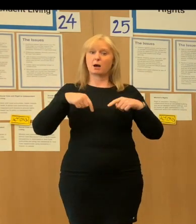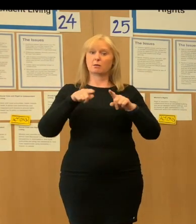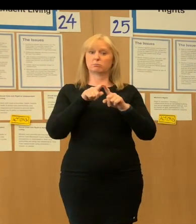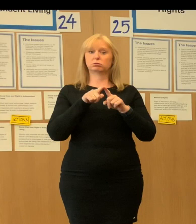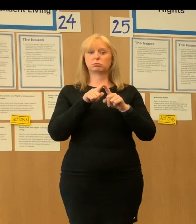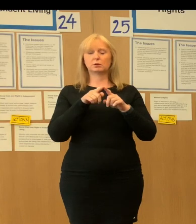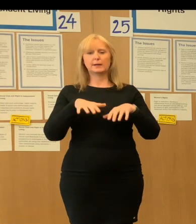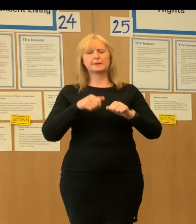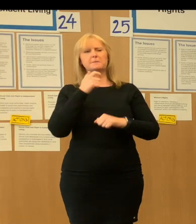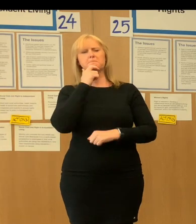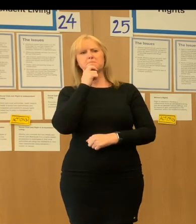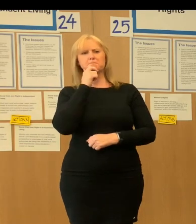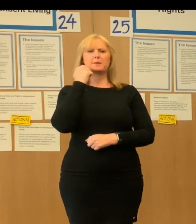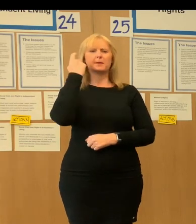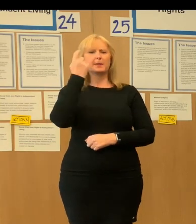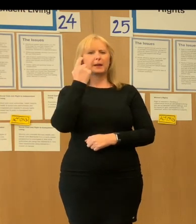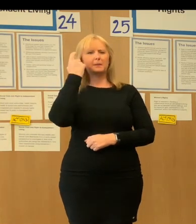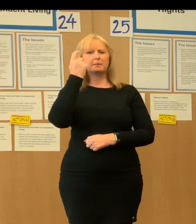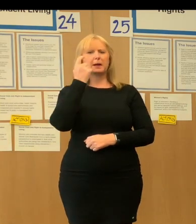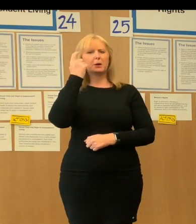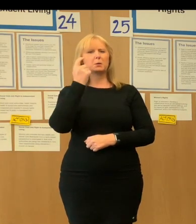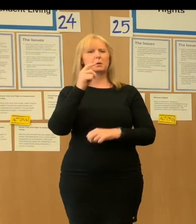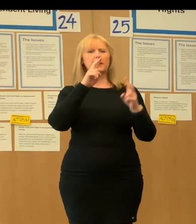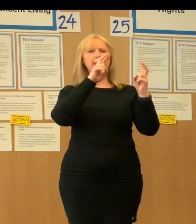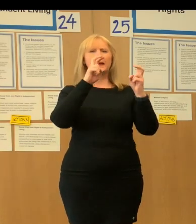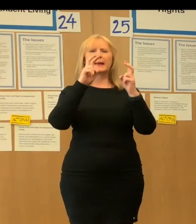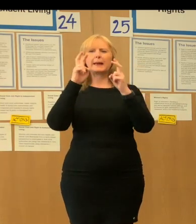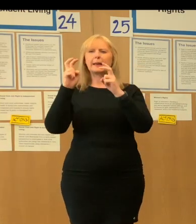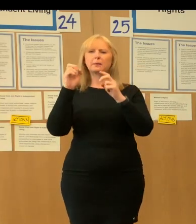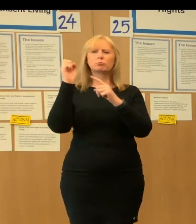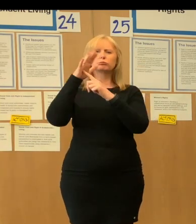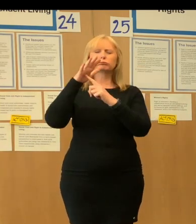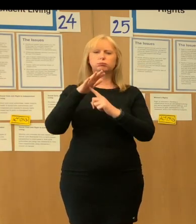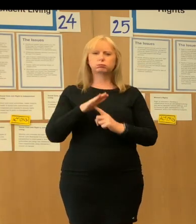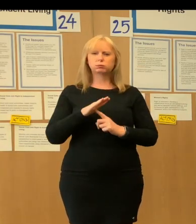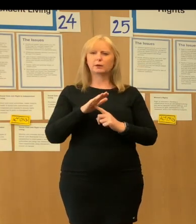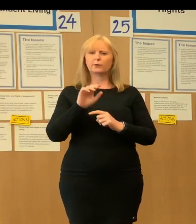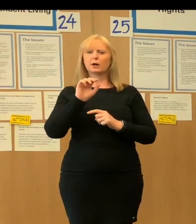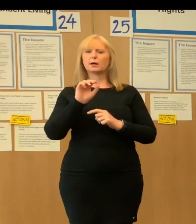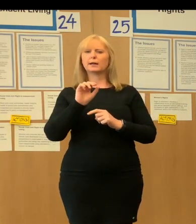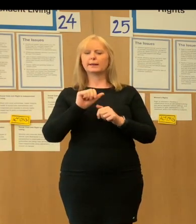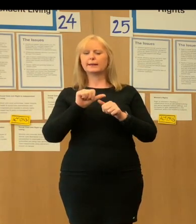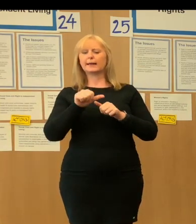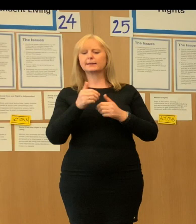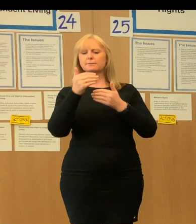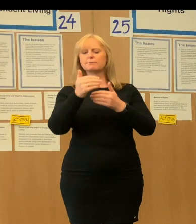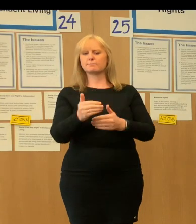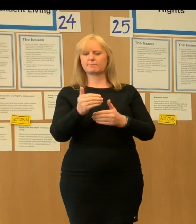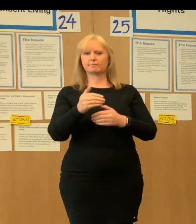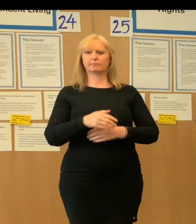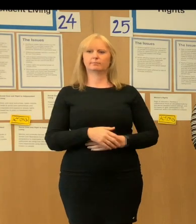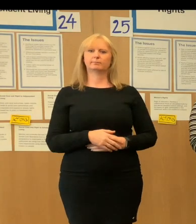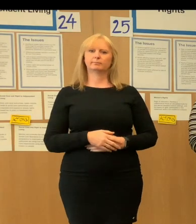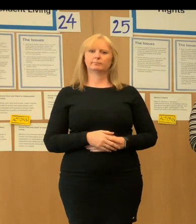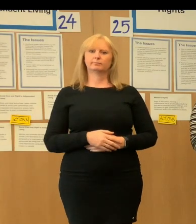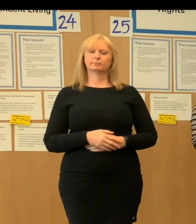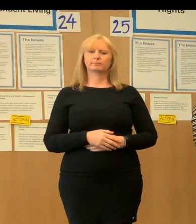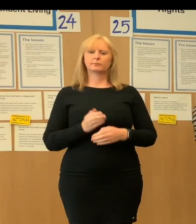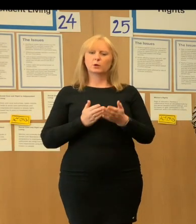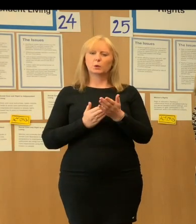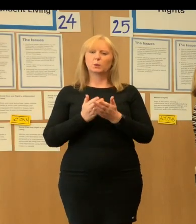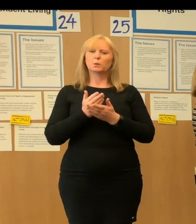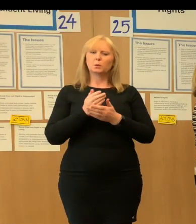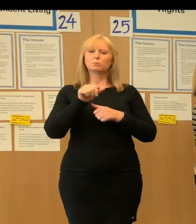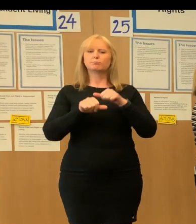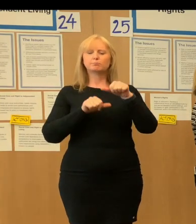to think about what the kind of themes and priorities for the second phase of SNAP should be. Through that process,